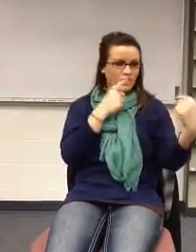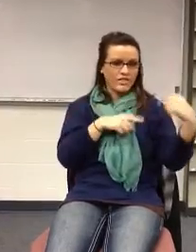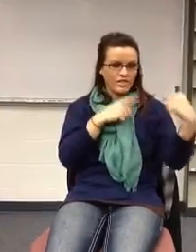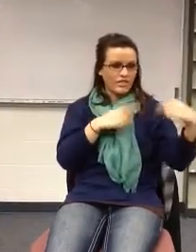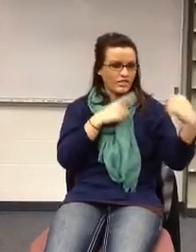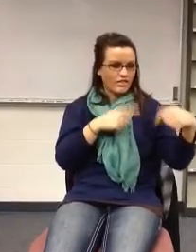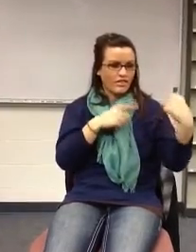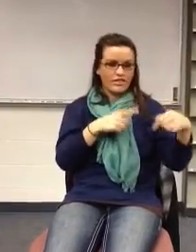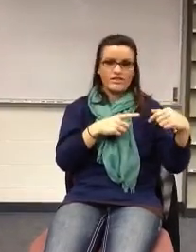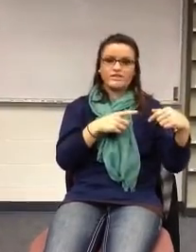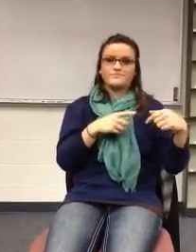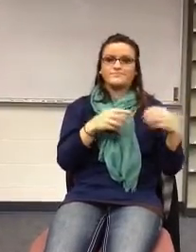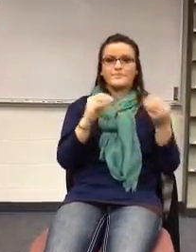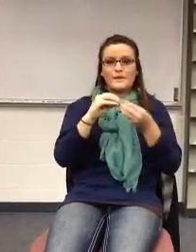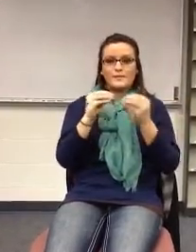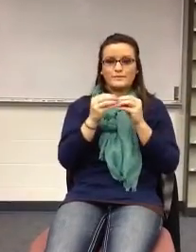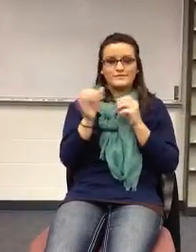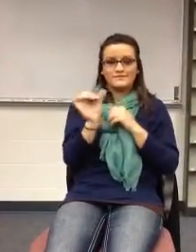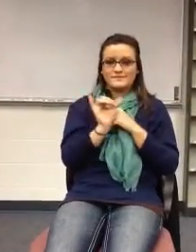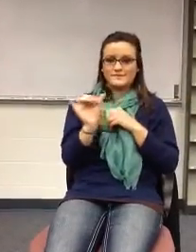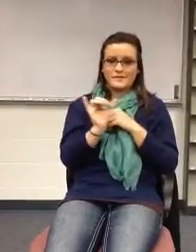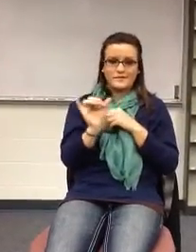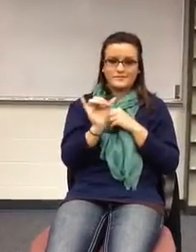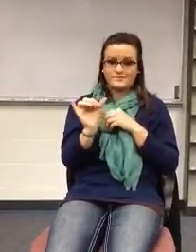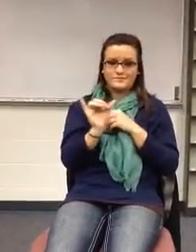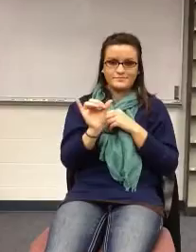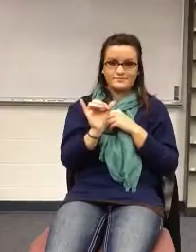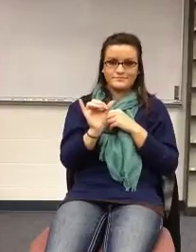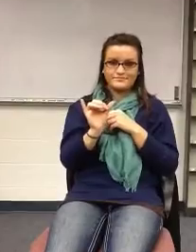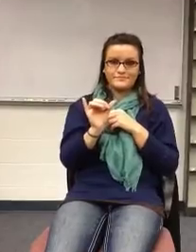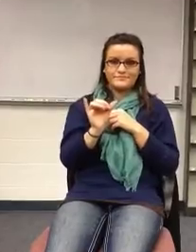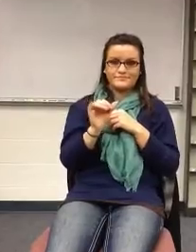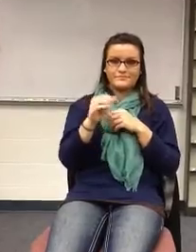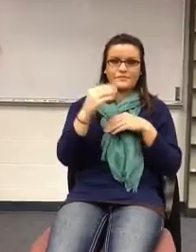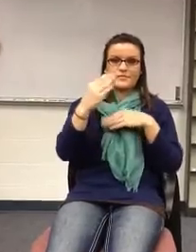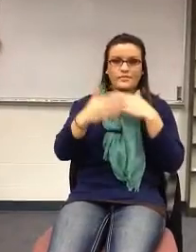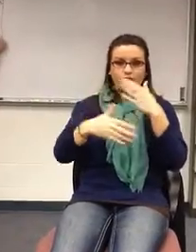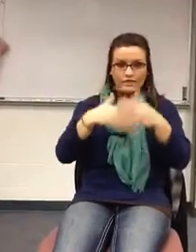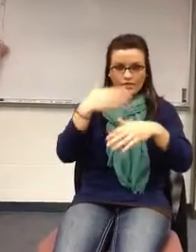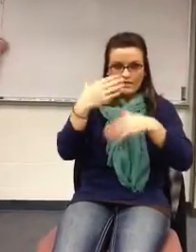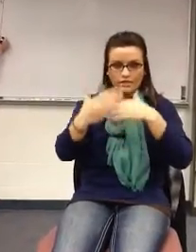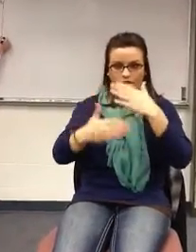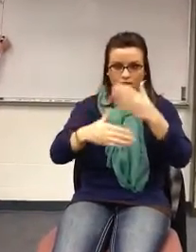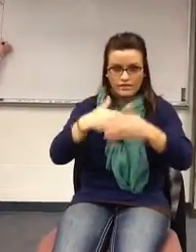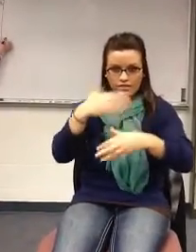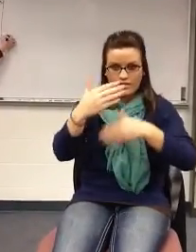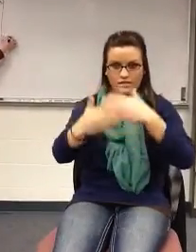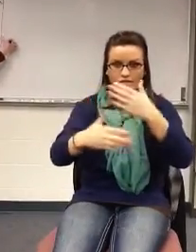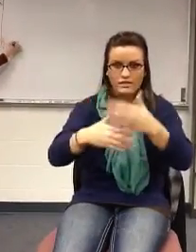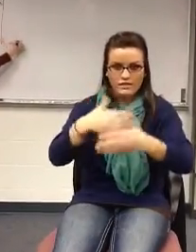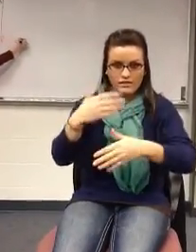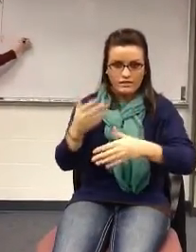an irrational number. It goes on and on and on, and there's no pattern, and it's just blah, blah,